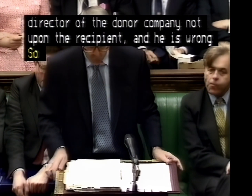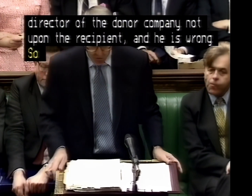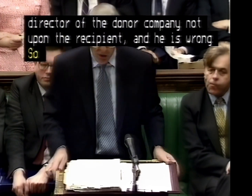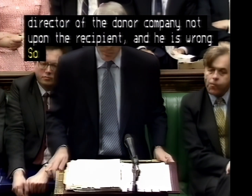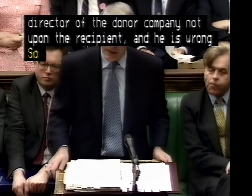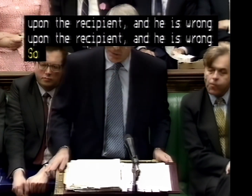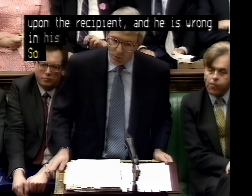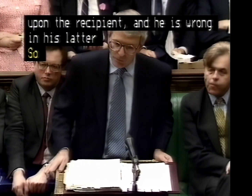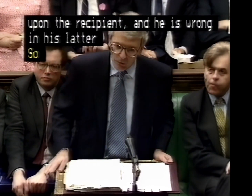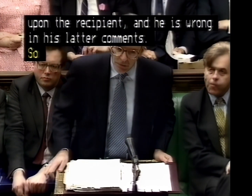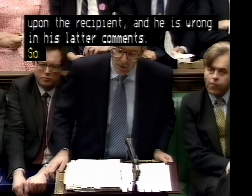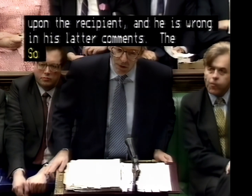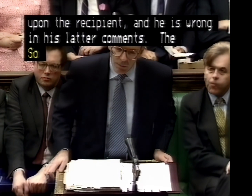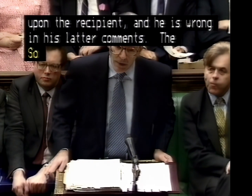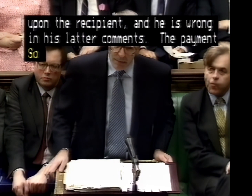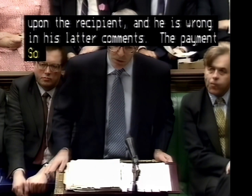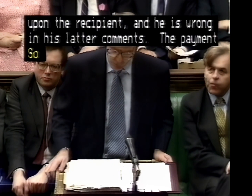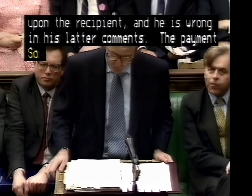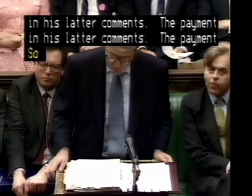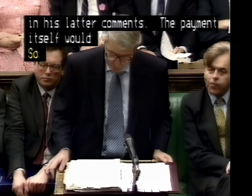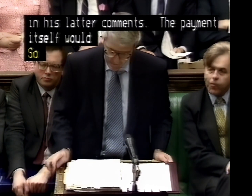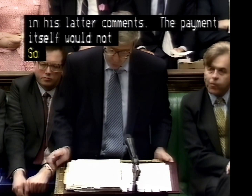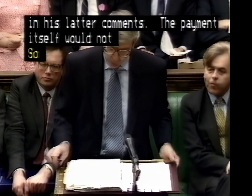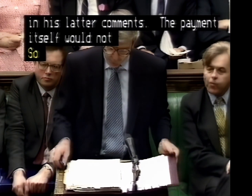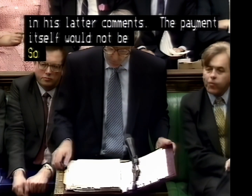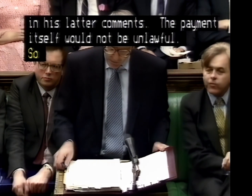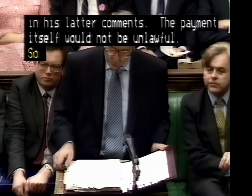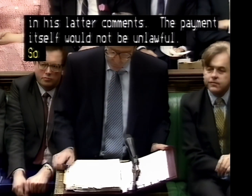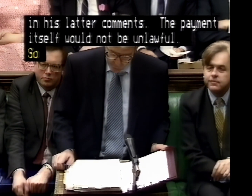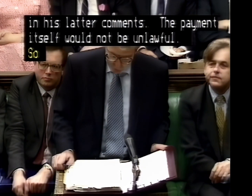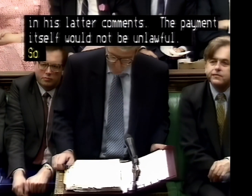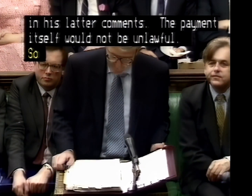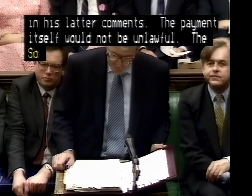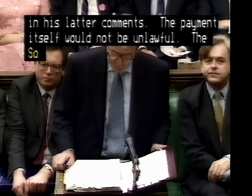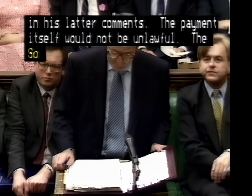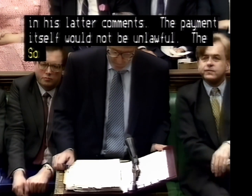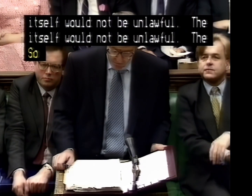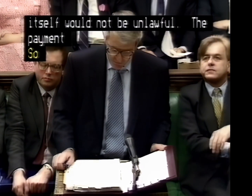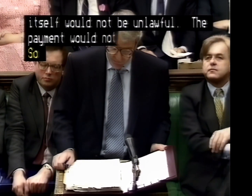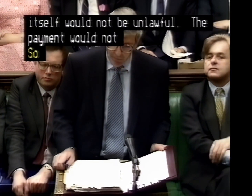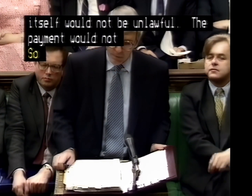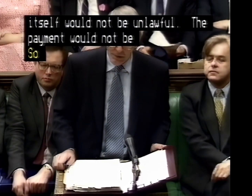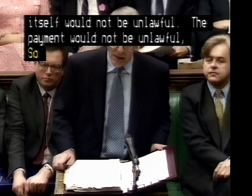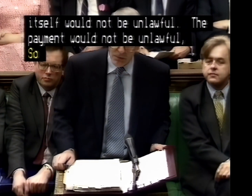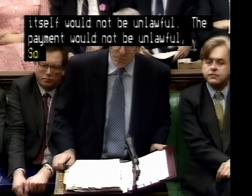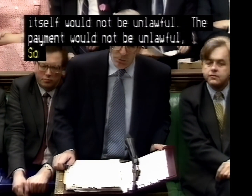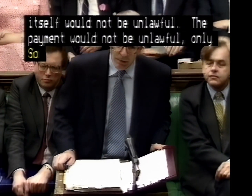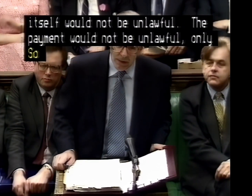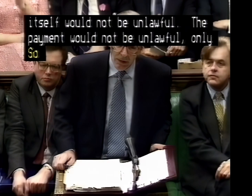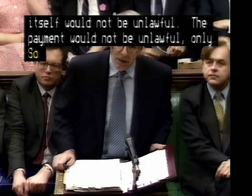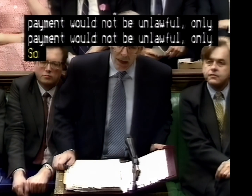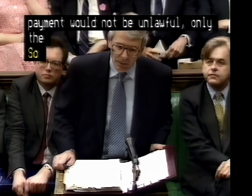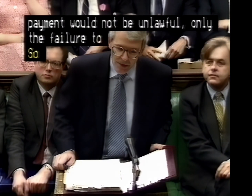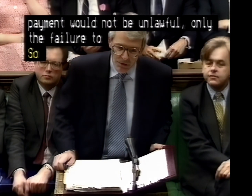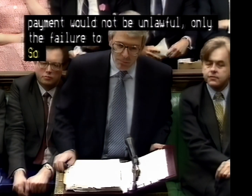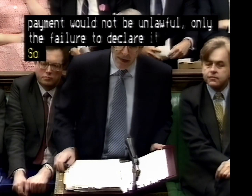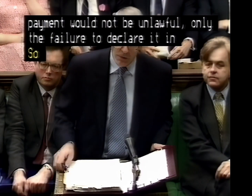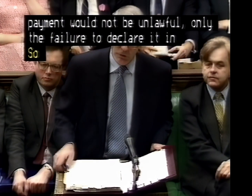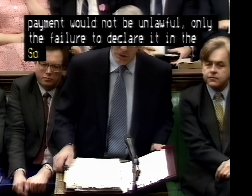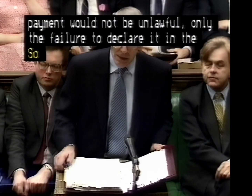not be unlawful. The payment would not be unlawful. Only the failure to declare it in the company accounts would be, and that is a matter for the